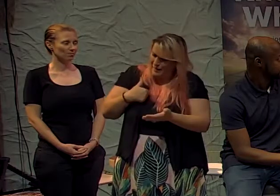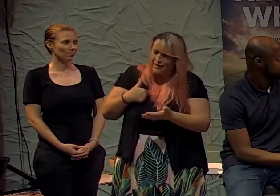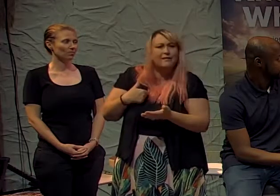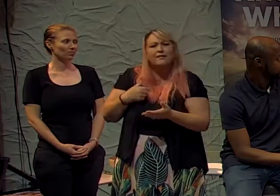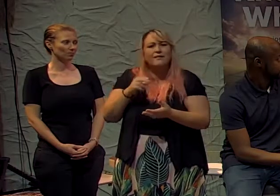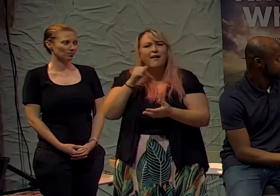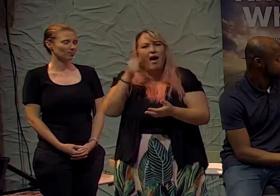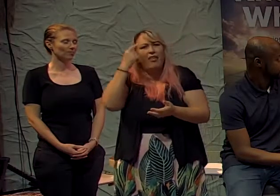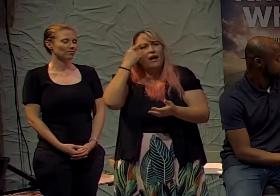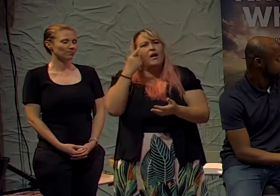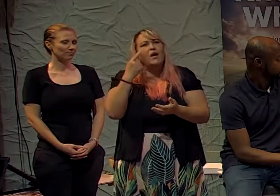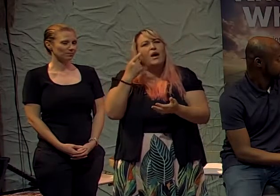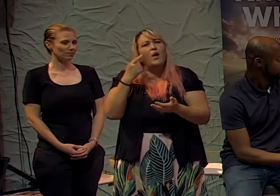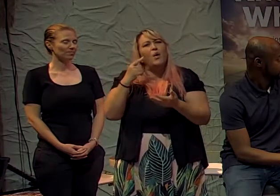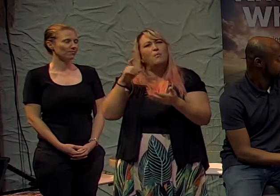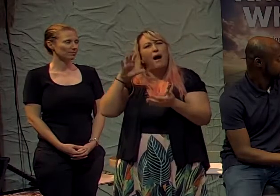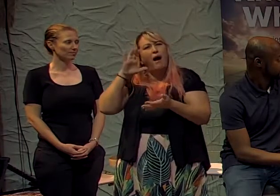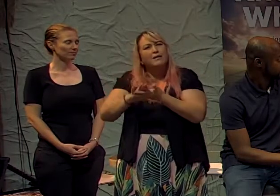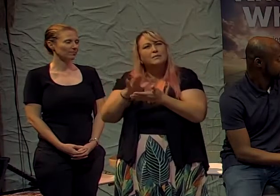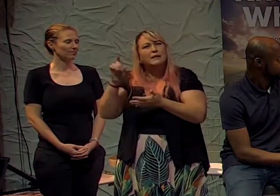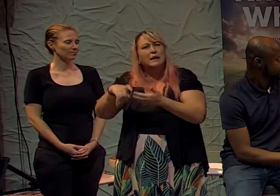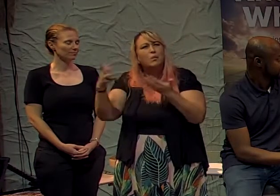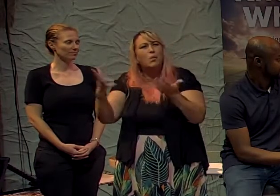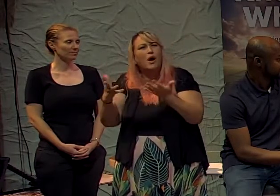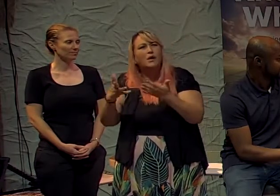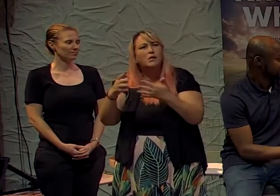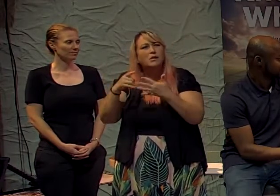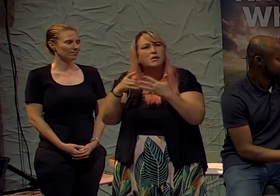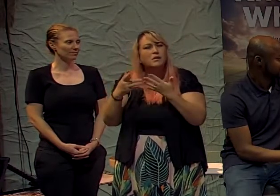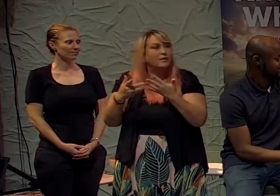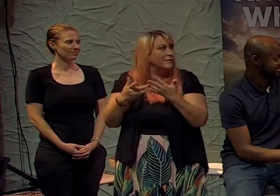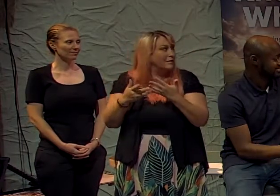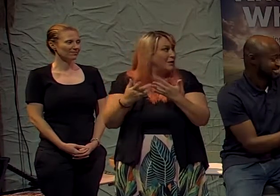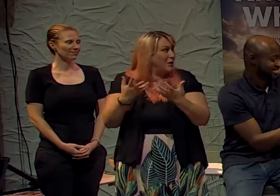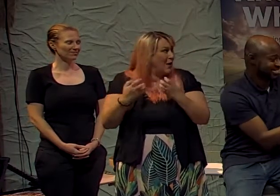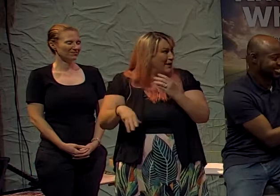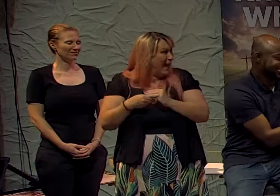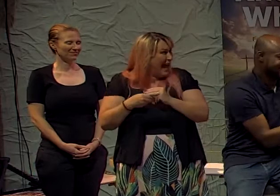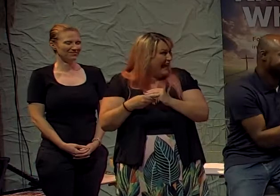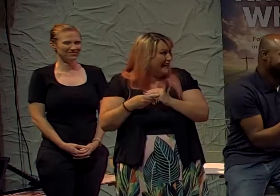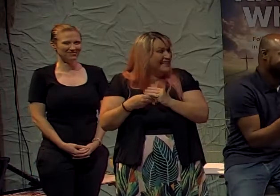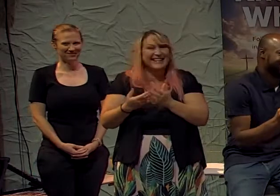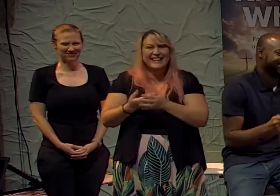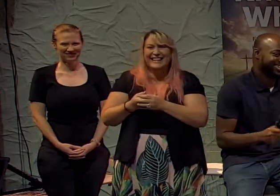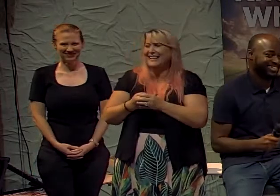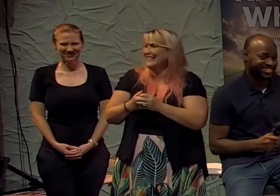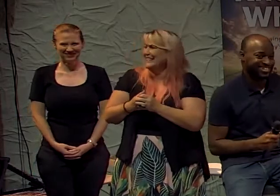also? So that's what I'll say. Did you want to add?